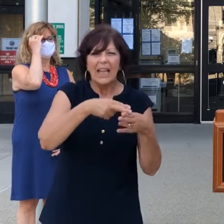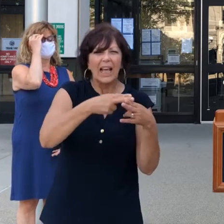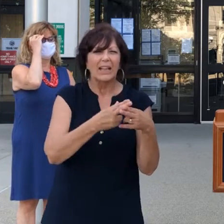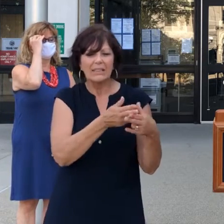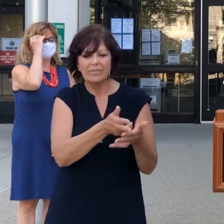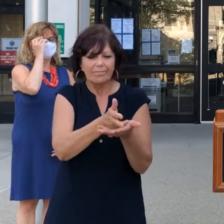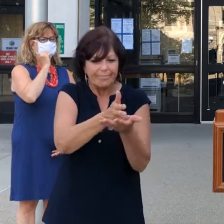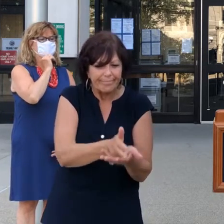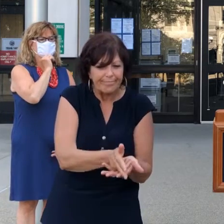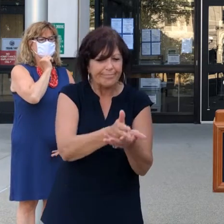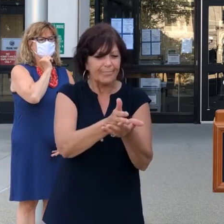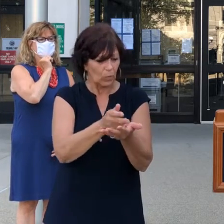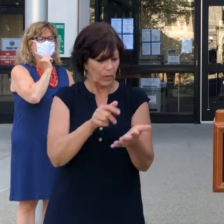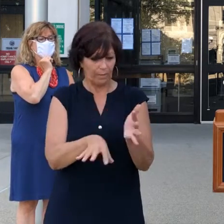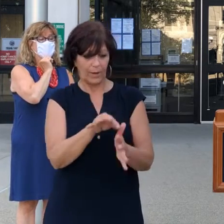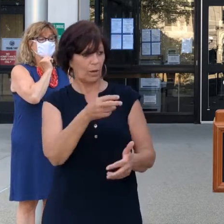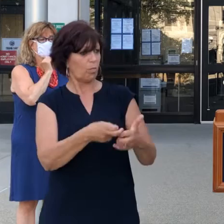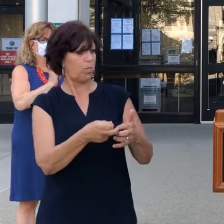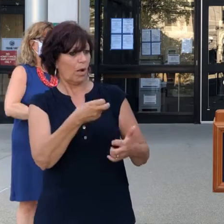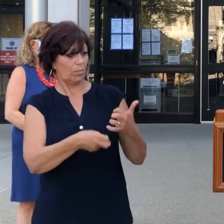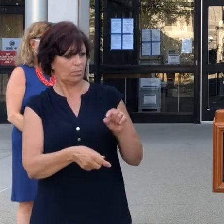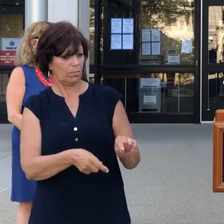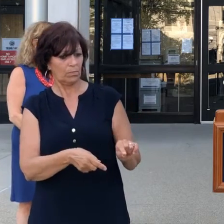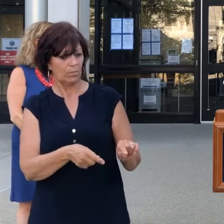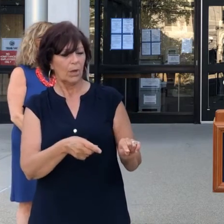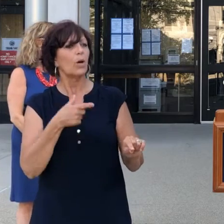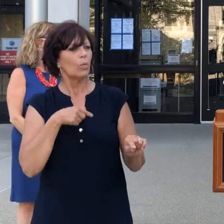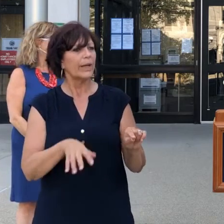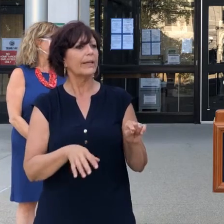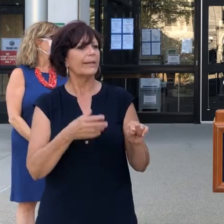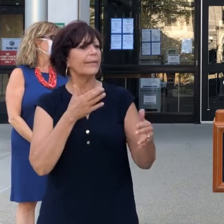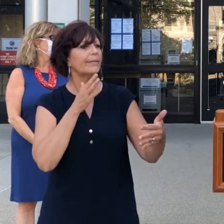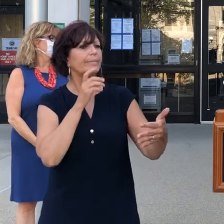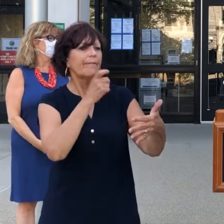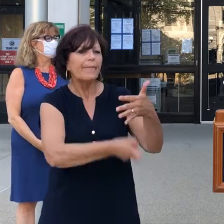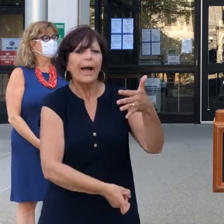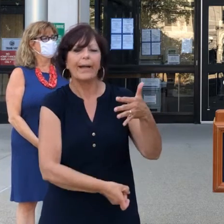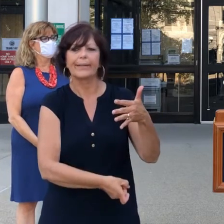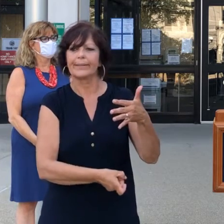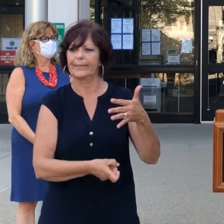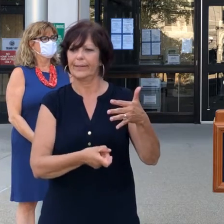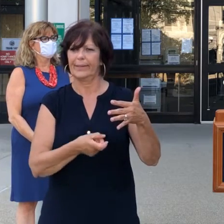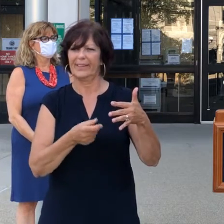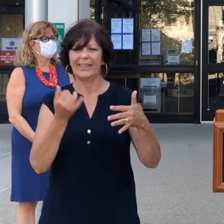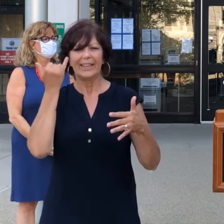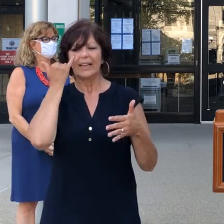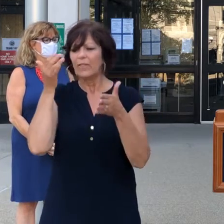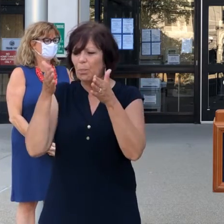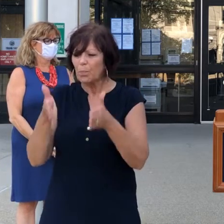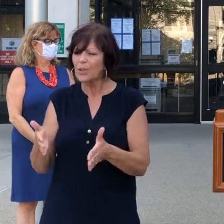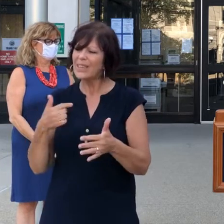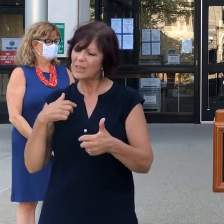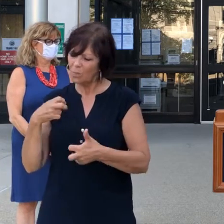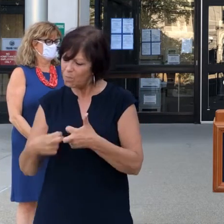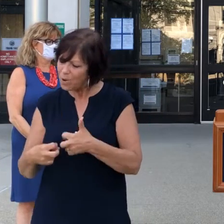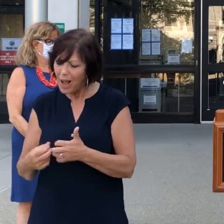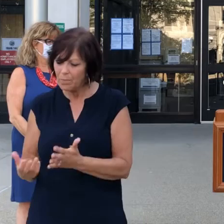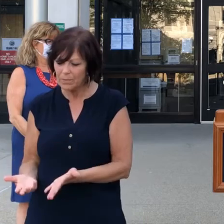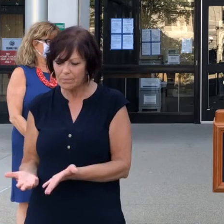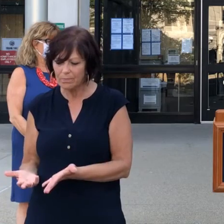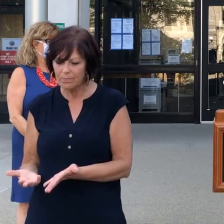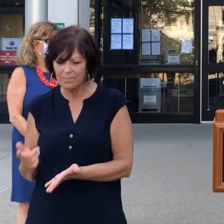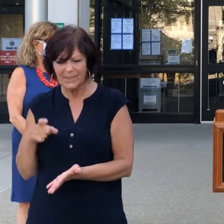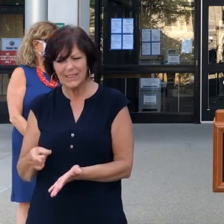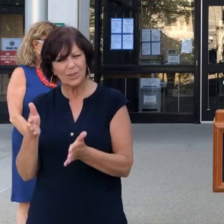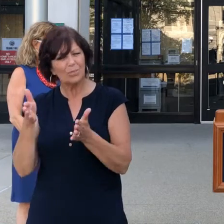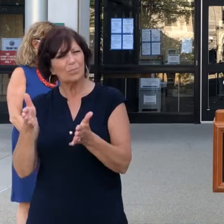when we find a problem, we can find businesses that aren't doing things properly. If an individual has a problem, they need someone